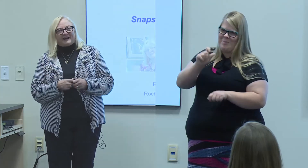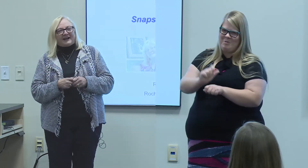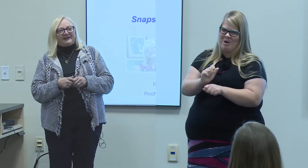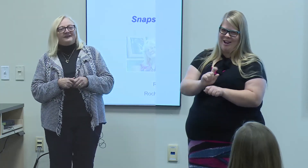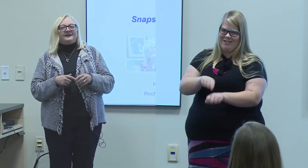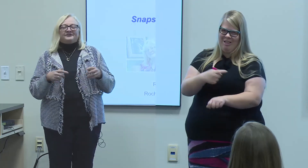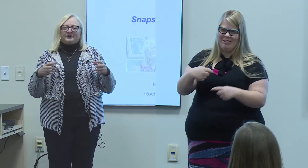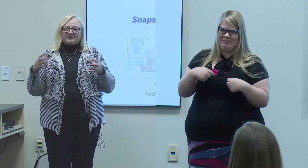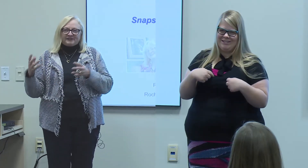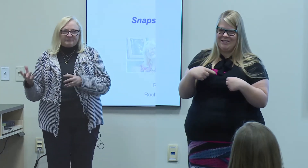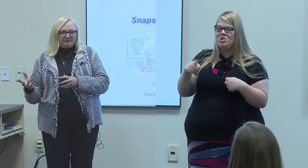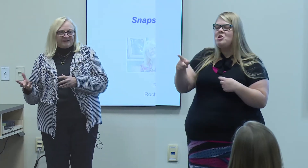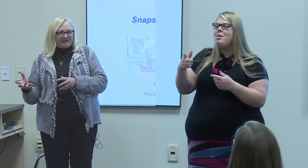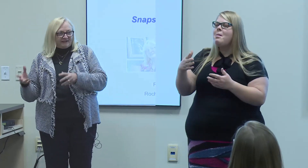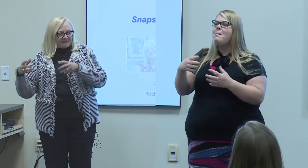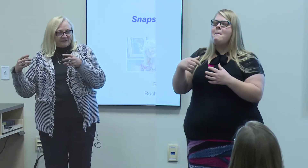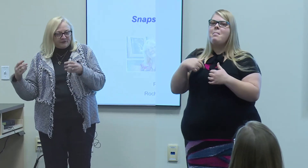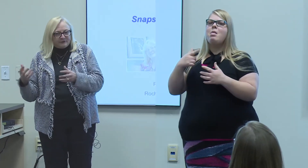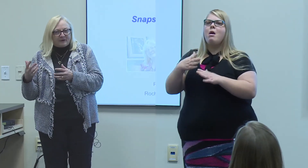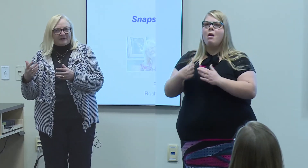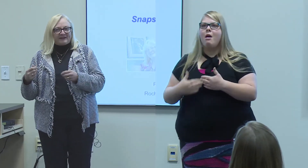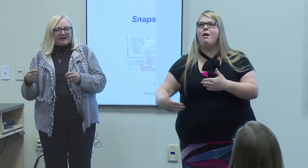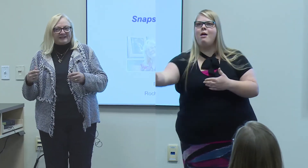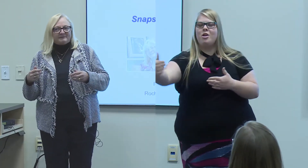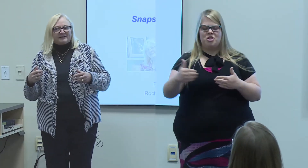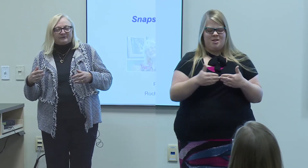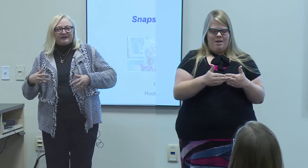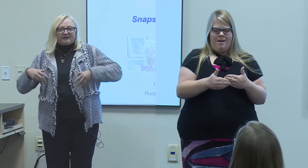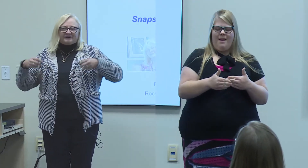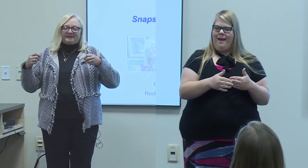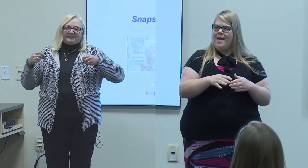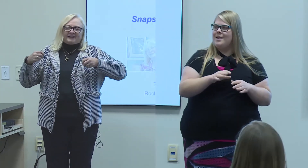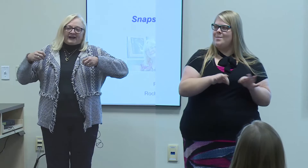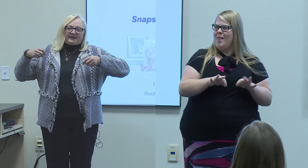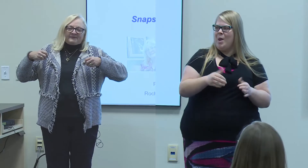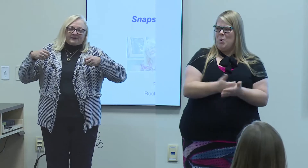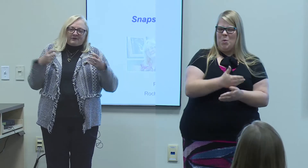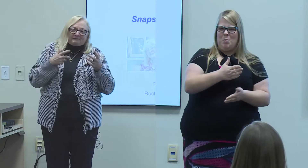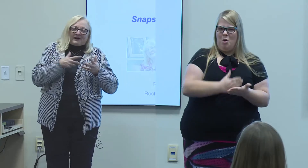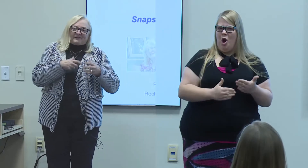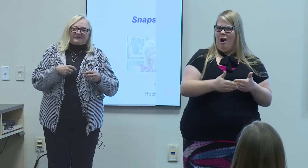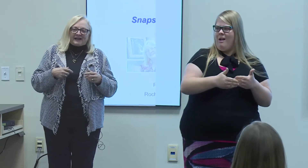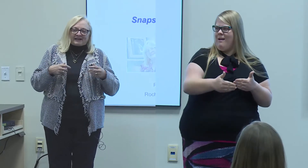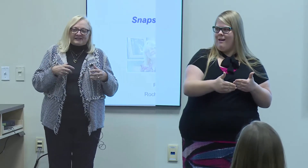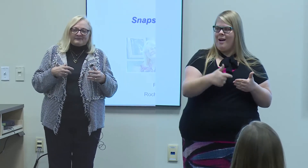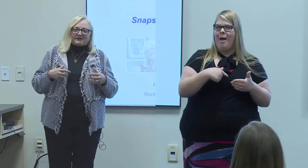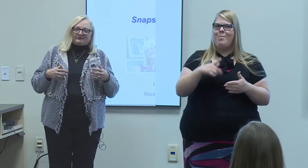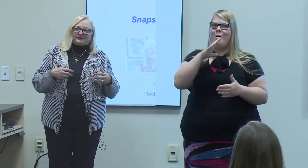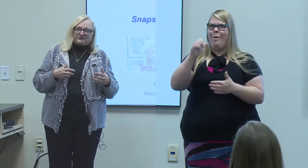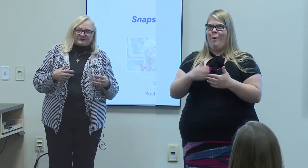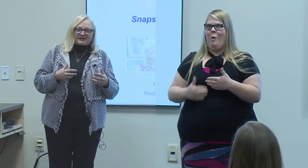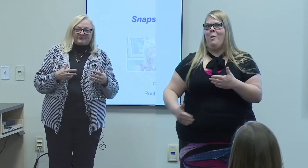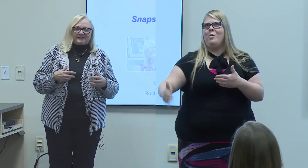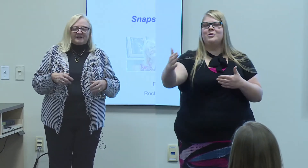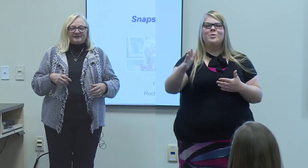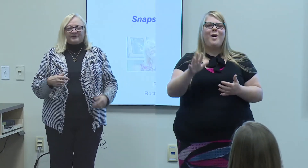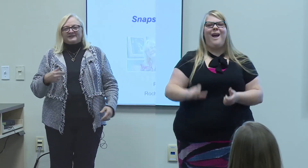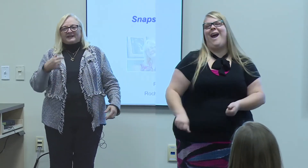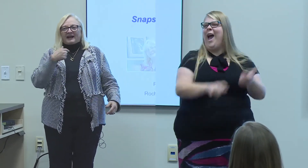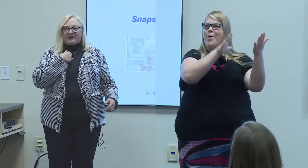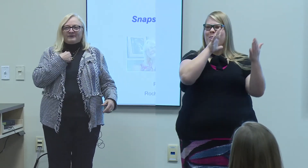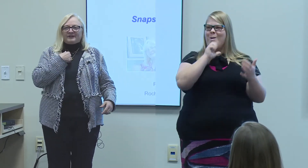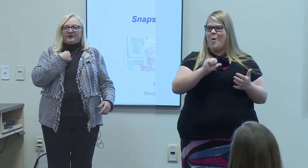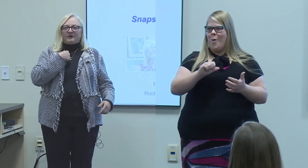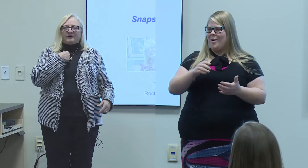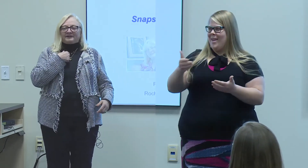long as I have, so she will be the new part of the academic career, and I'm the old part of an academic career trajectory, so